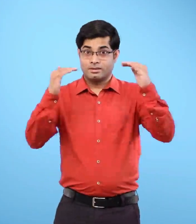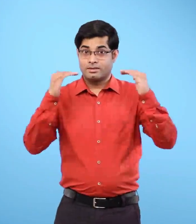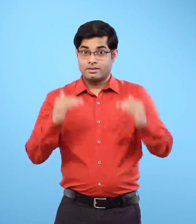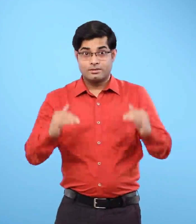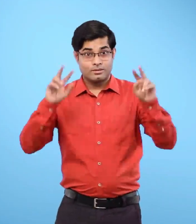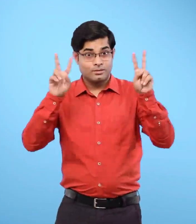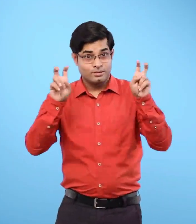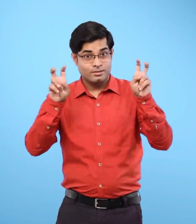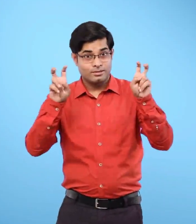Games every day?